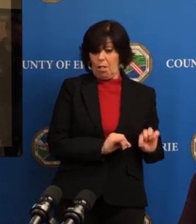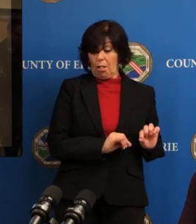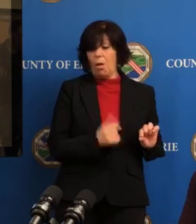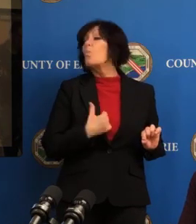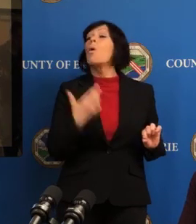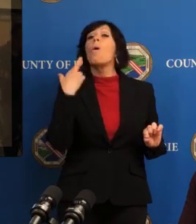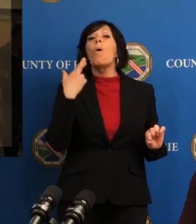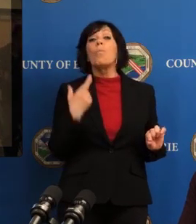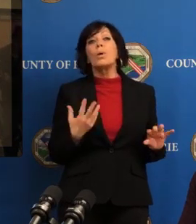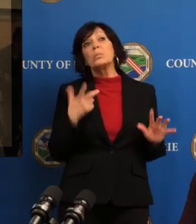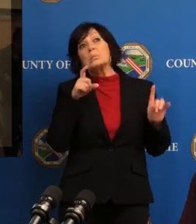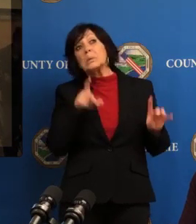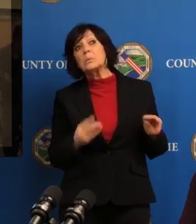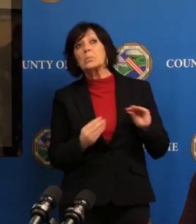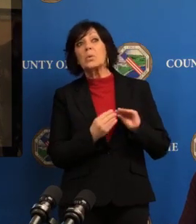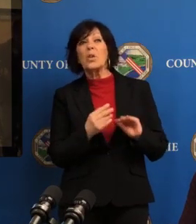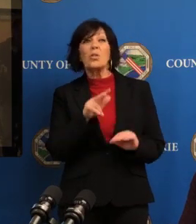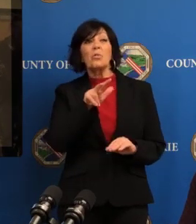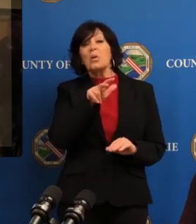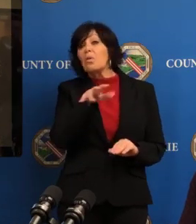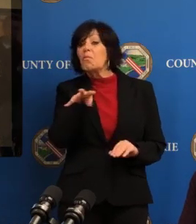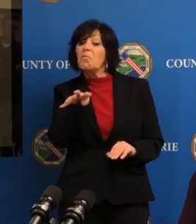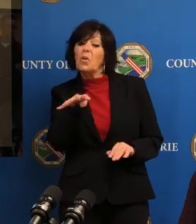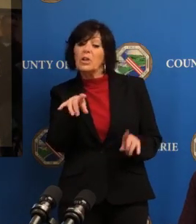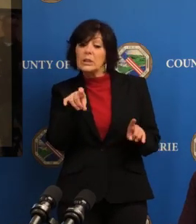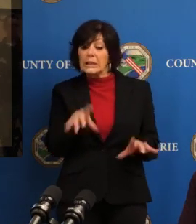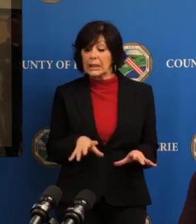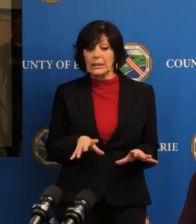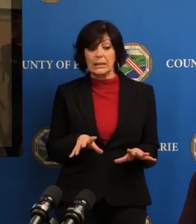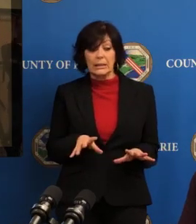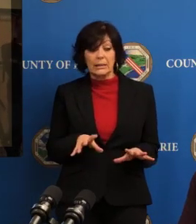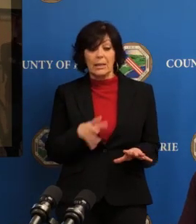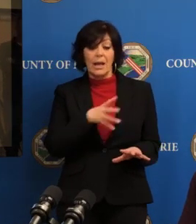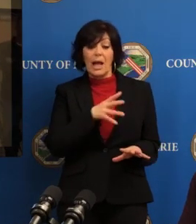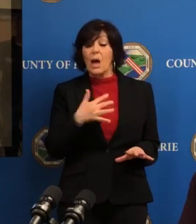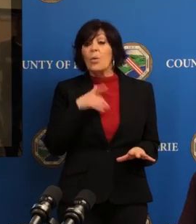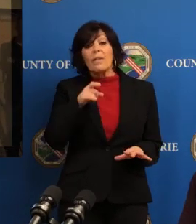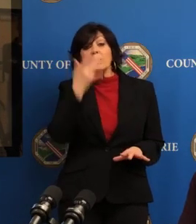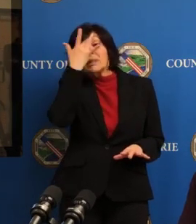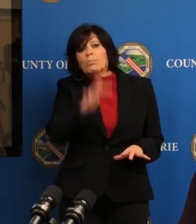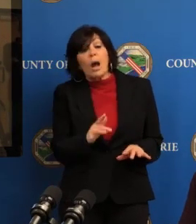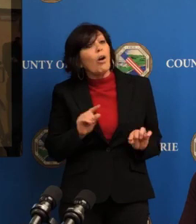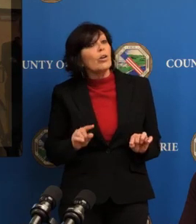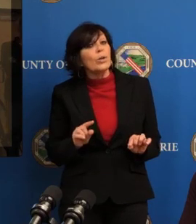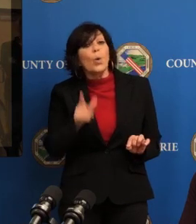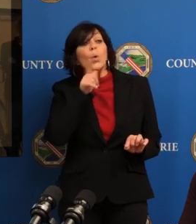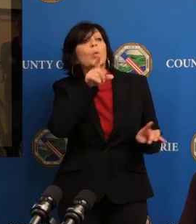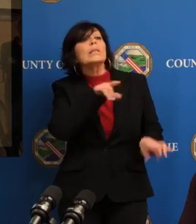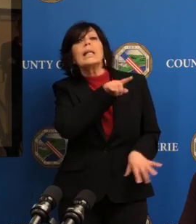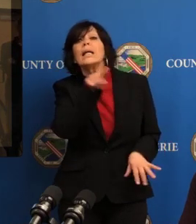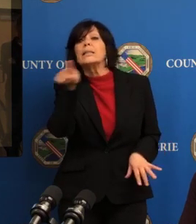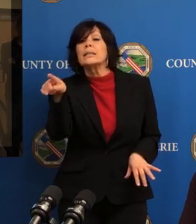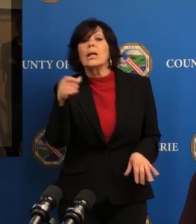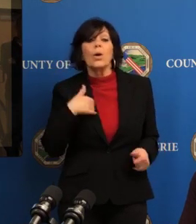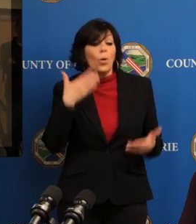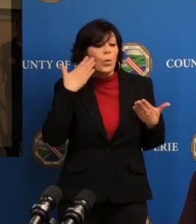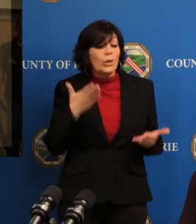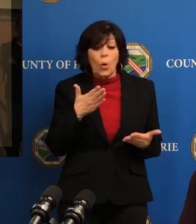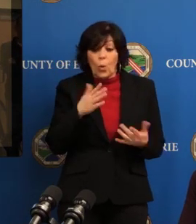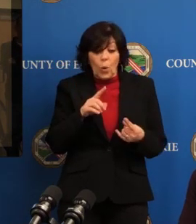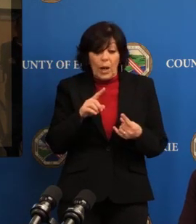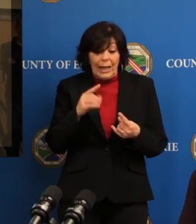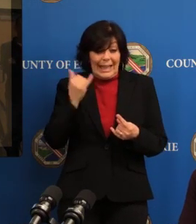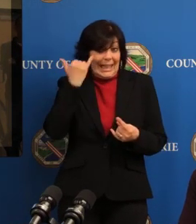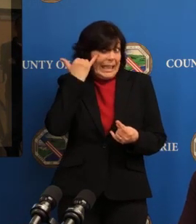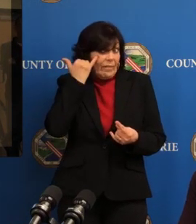do somewhere between 300 or 400 tests. And we have to be smart about those tests, because we don't know when and,